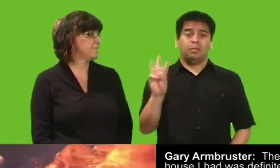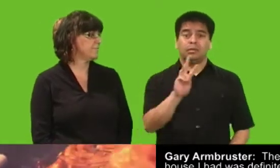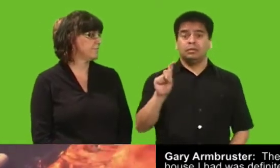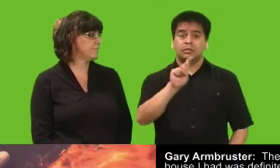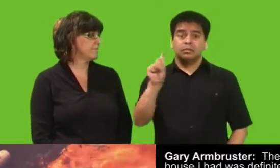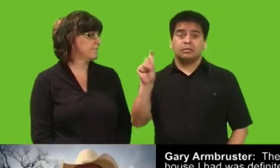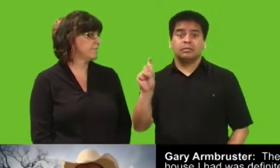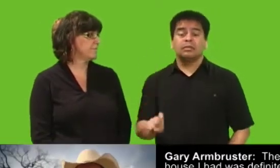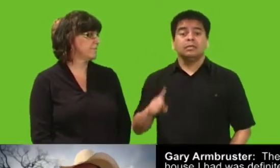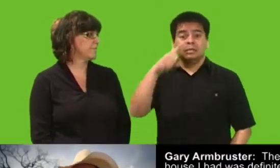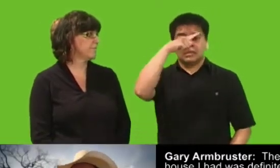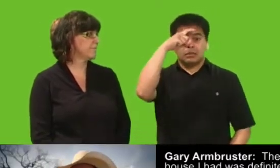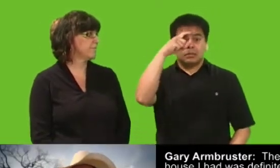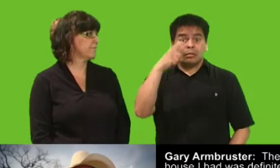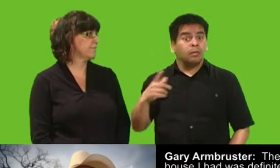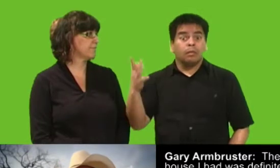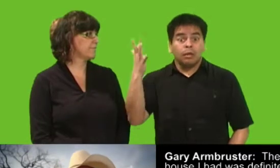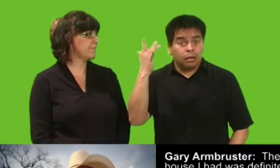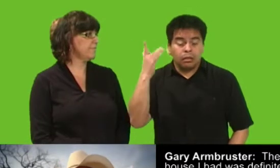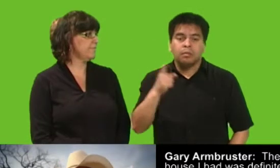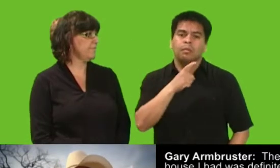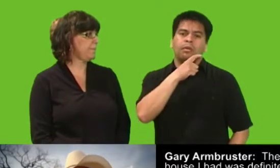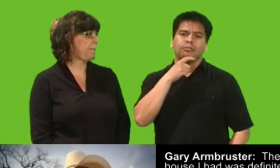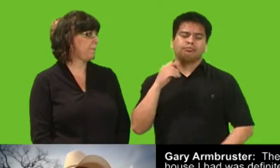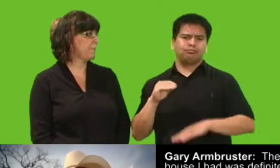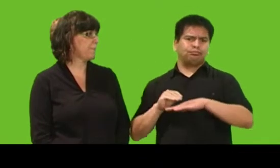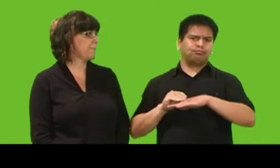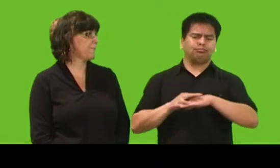in basically 30 minutes.